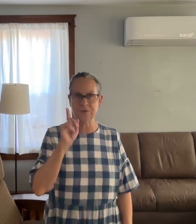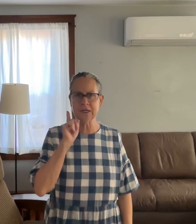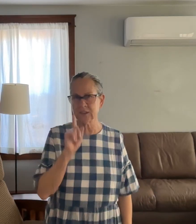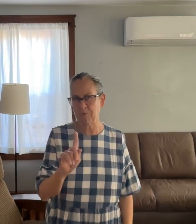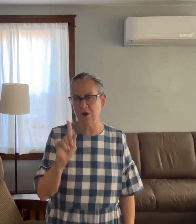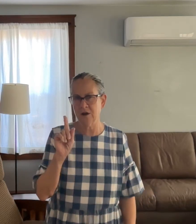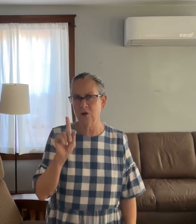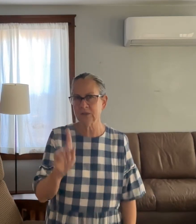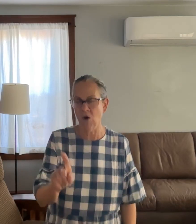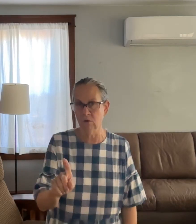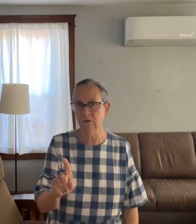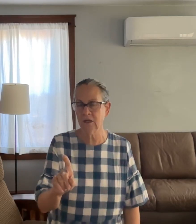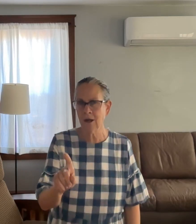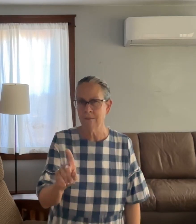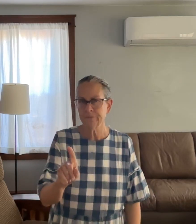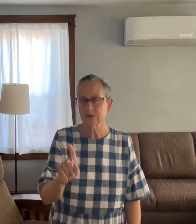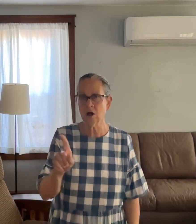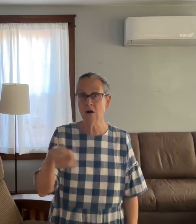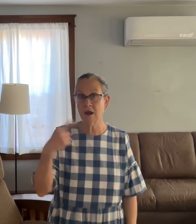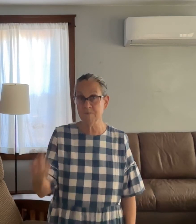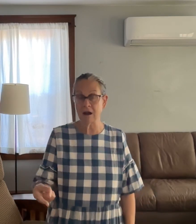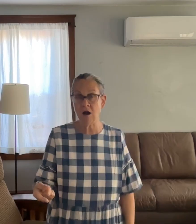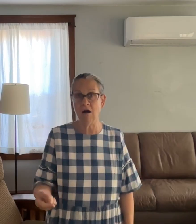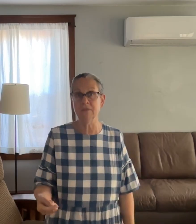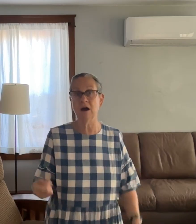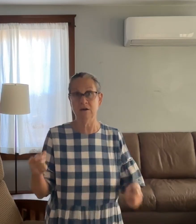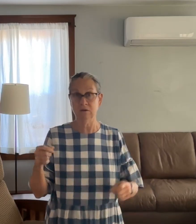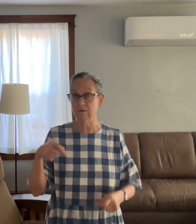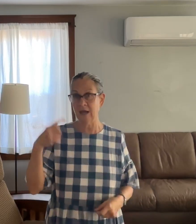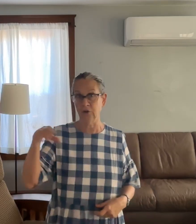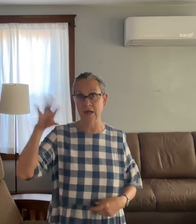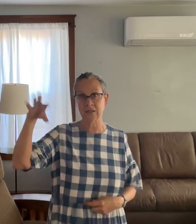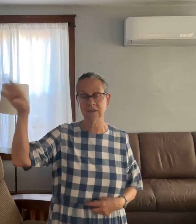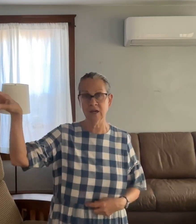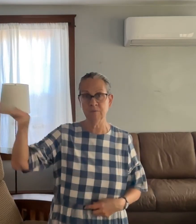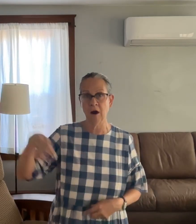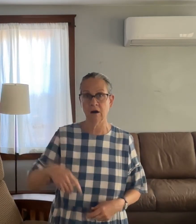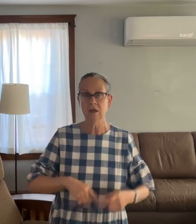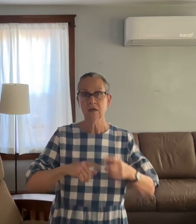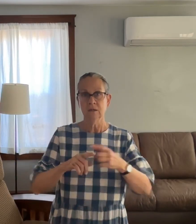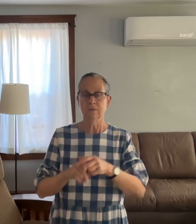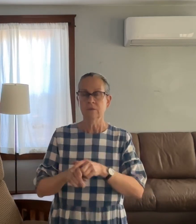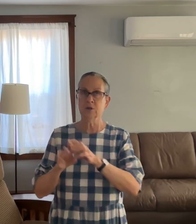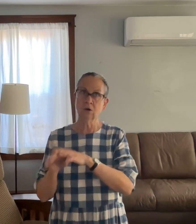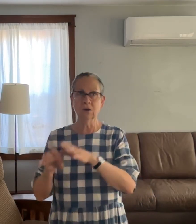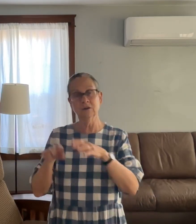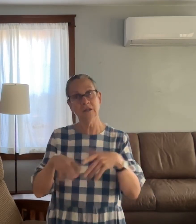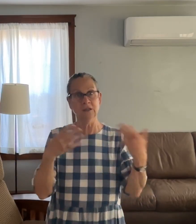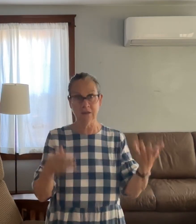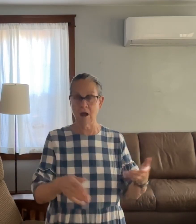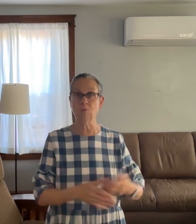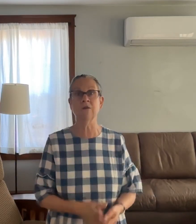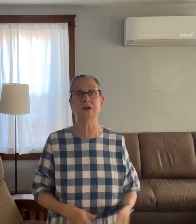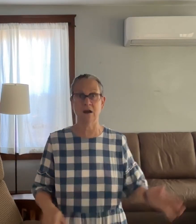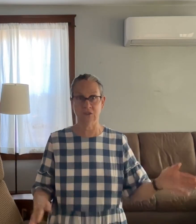it's sopranos only. Y'all come back on that little like descant part. Behold, he come, while the guys are